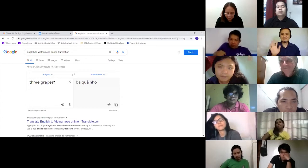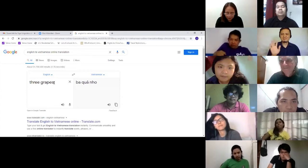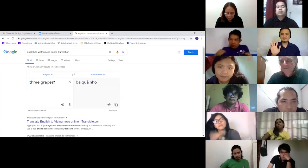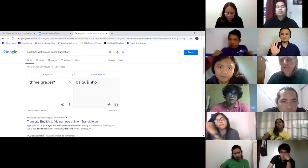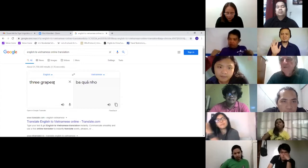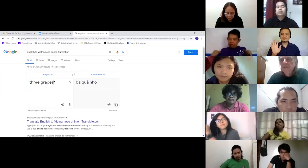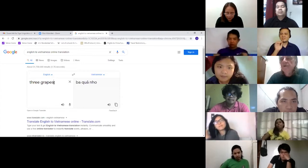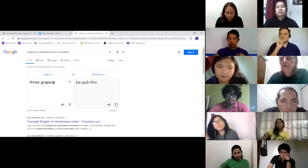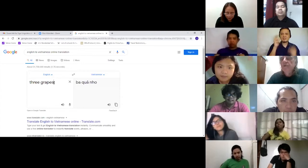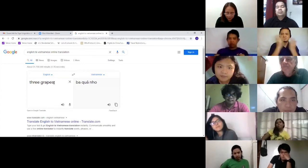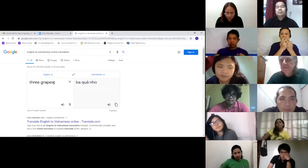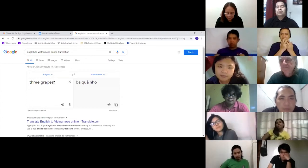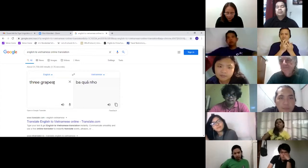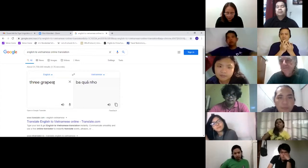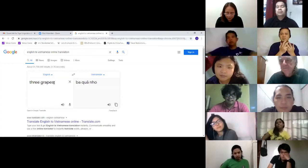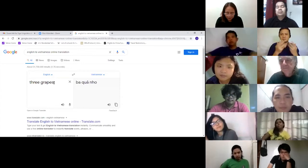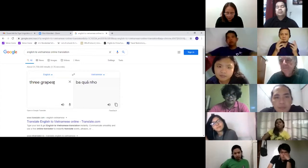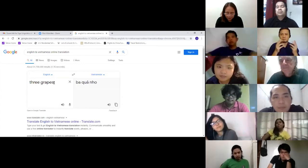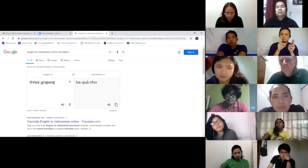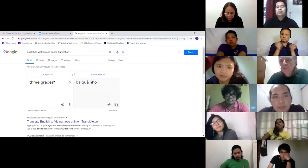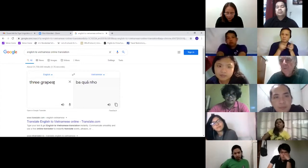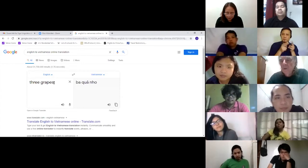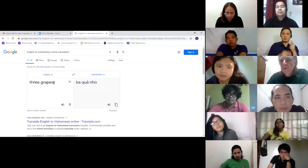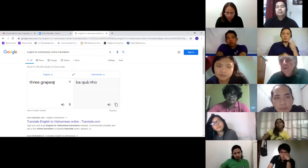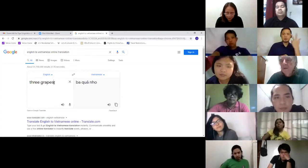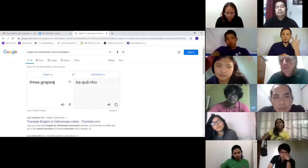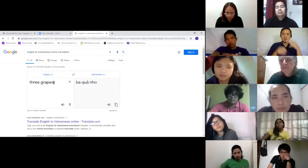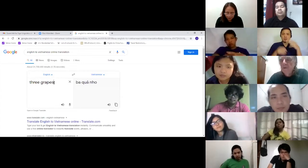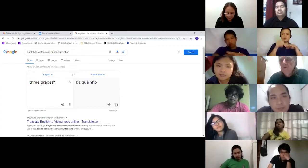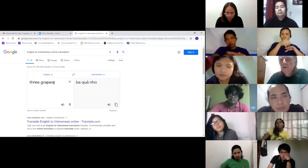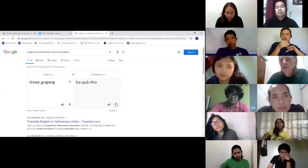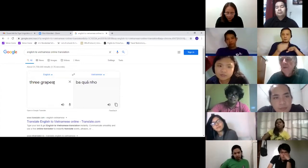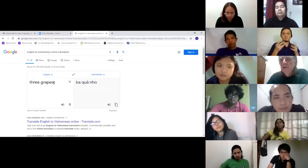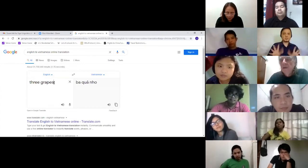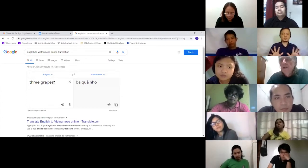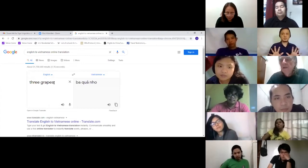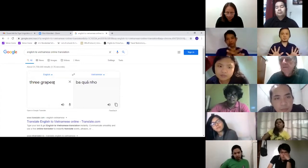Just say 3 grapes. Okay, so